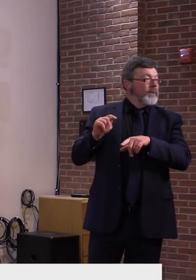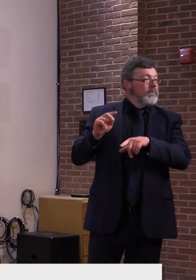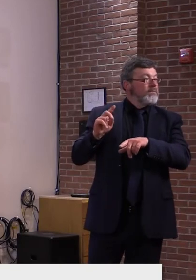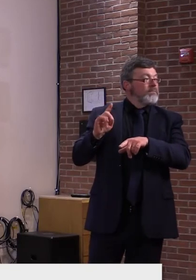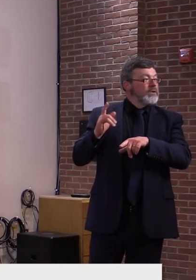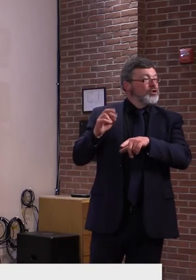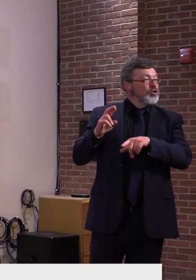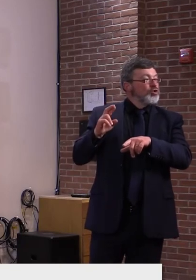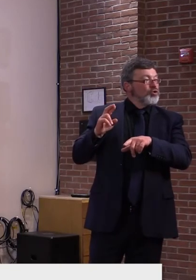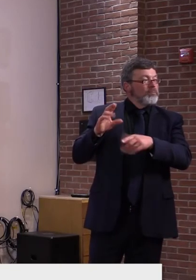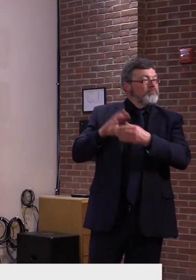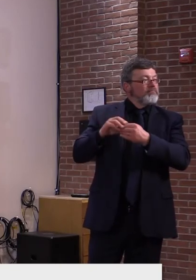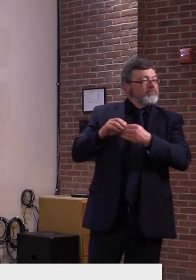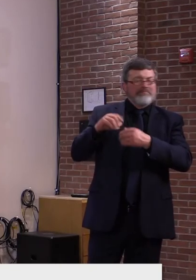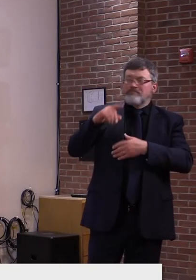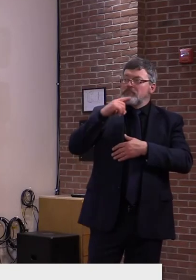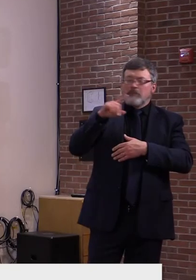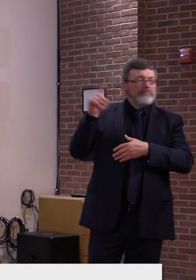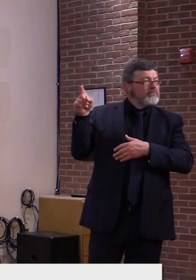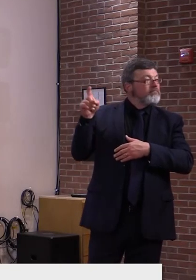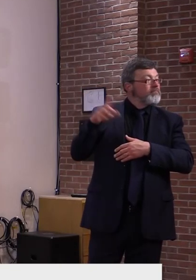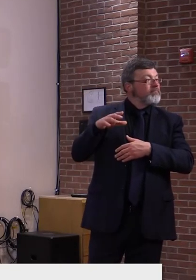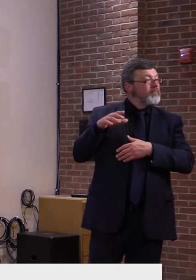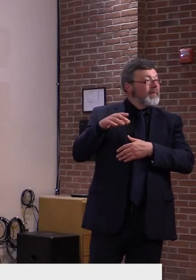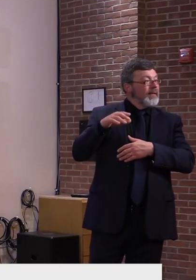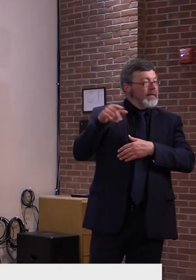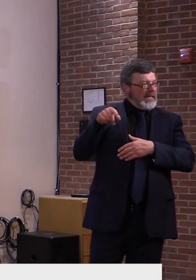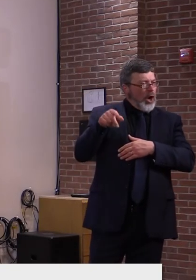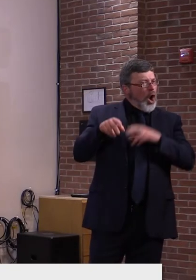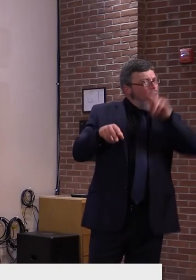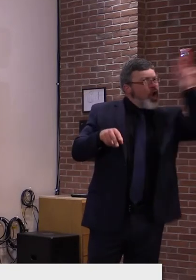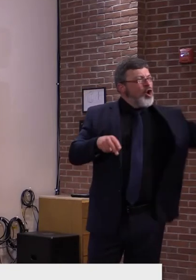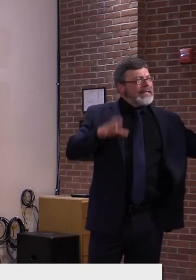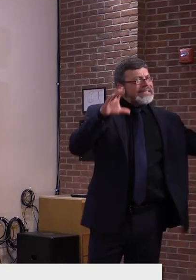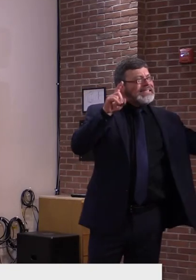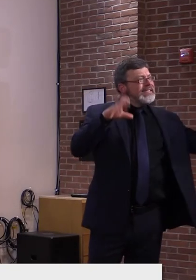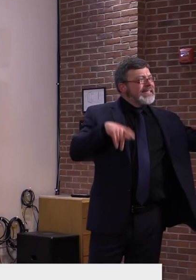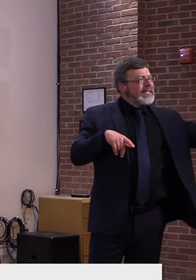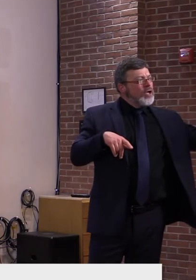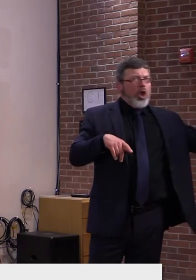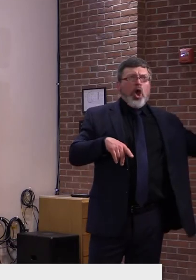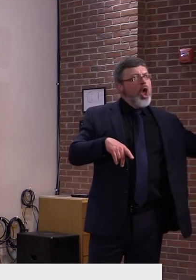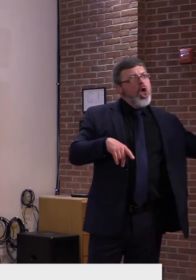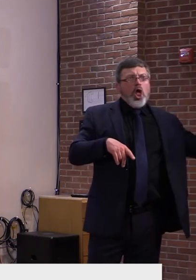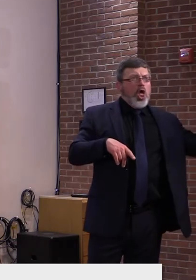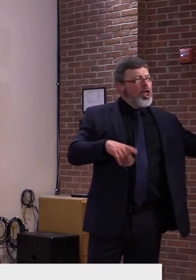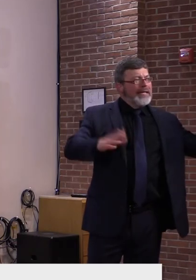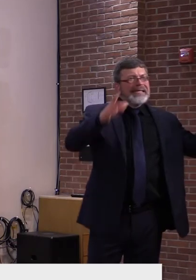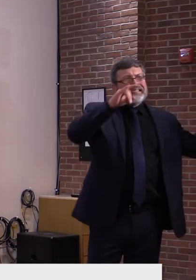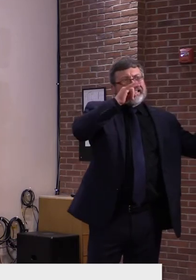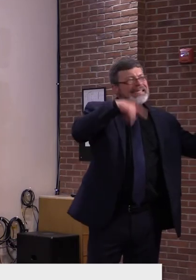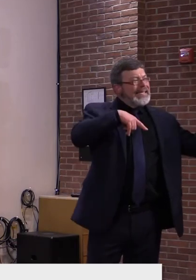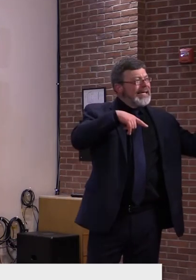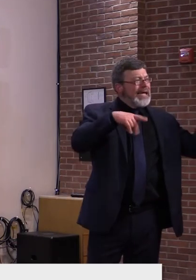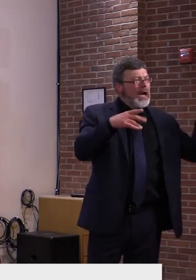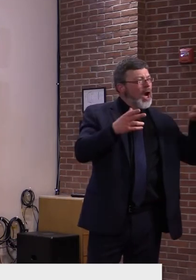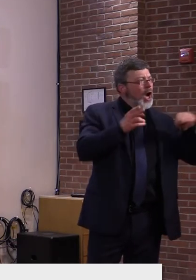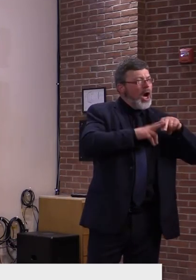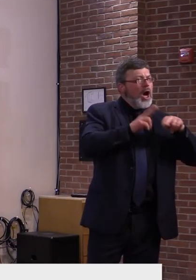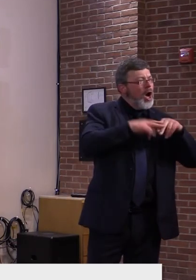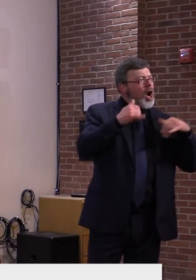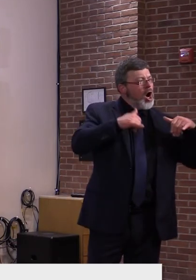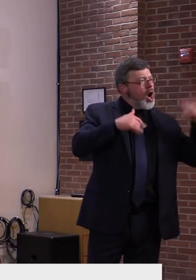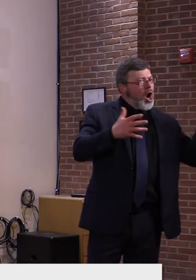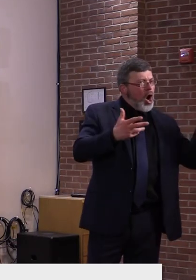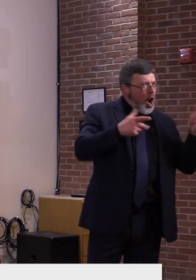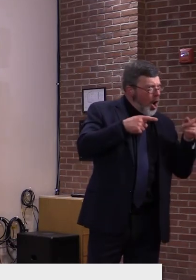Health tracks pediatric kind of levels of COVID almost entirely through the case rate. And that does seem